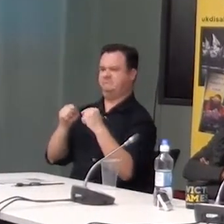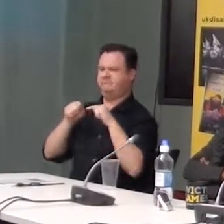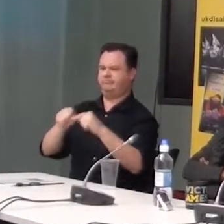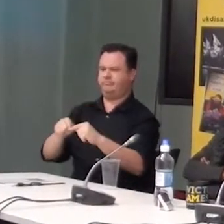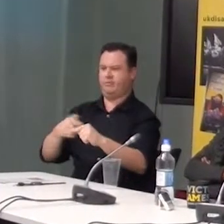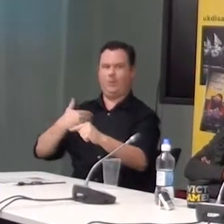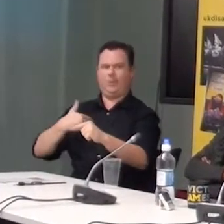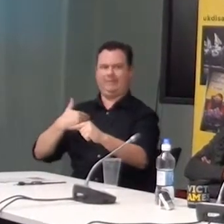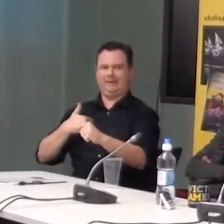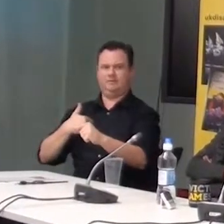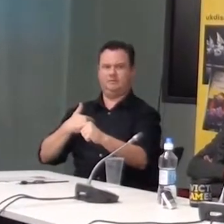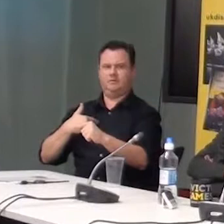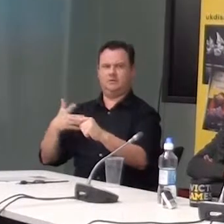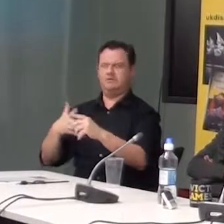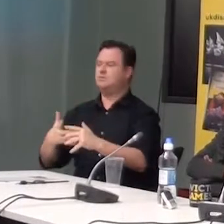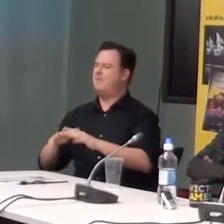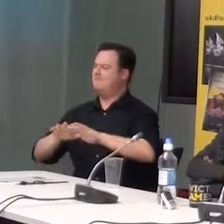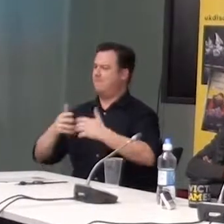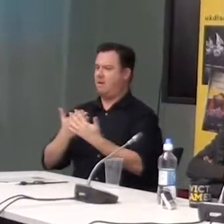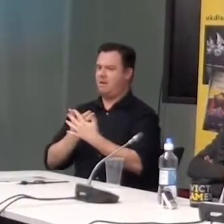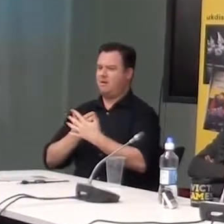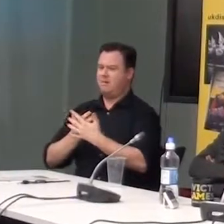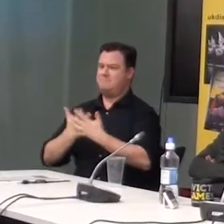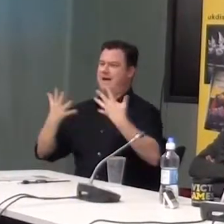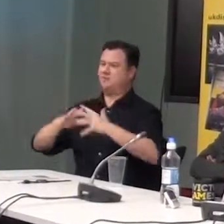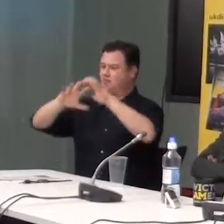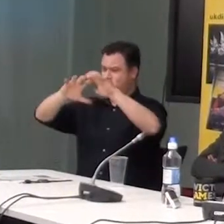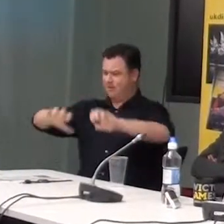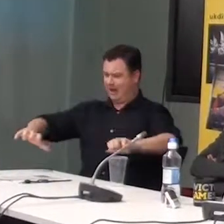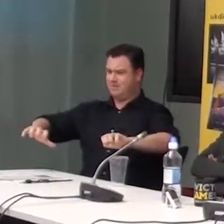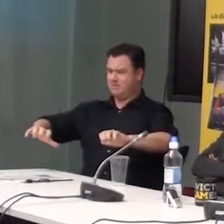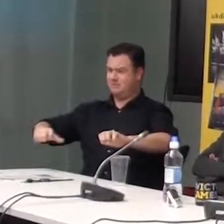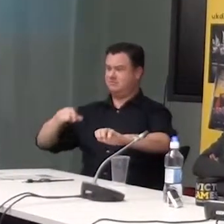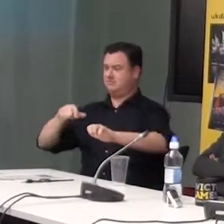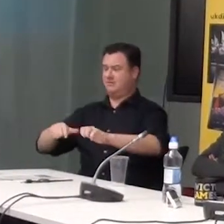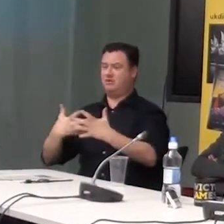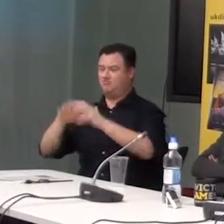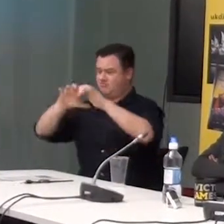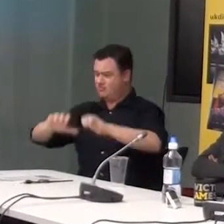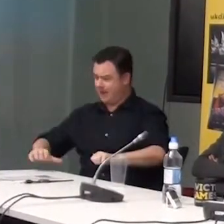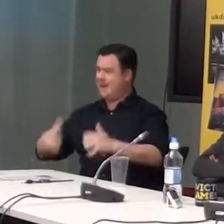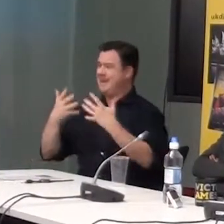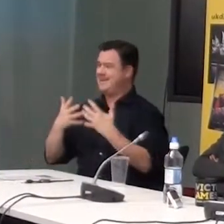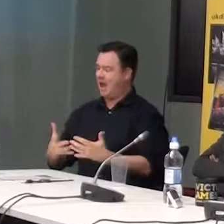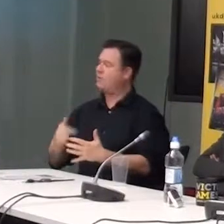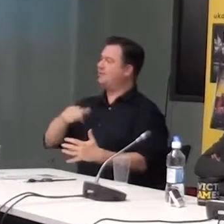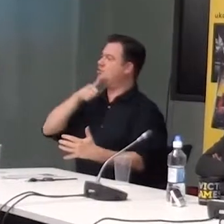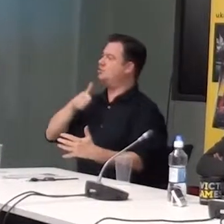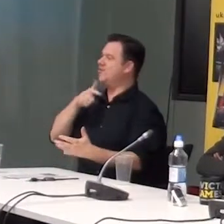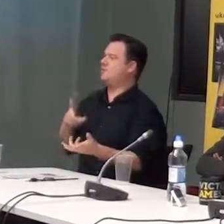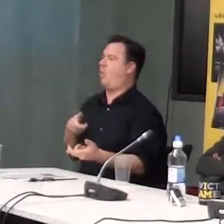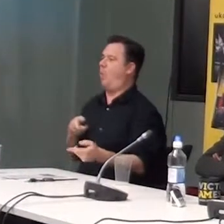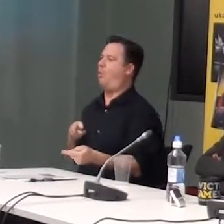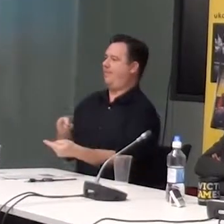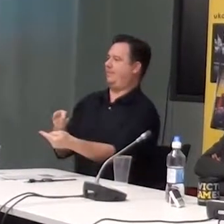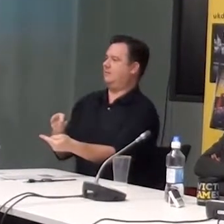the side. So mass rape was always seen as something as the spoils of war, but rape is now used as a weapon of war in many